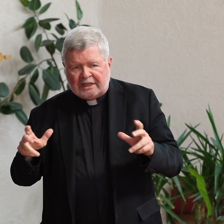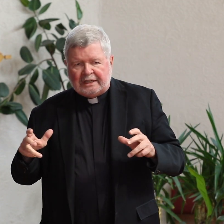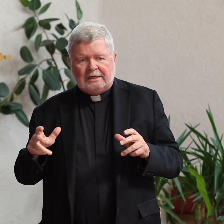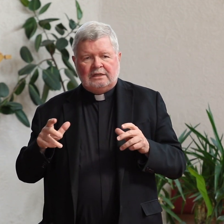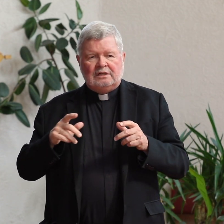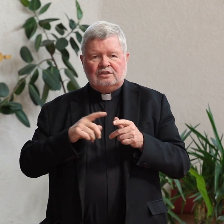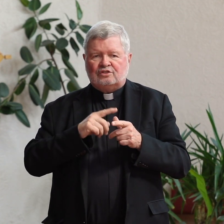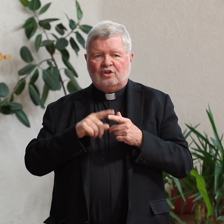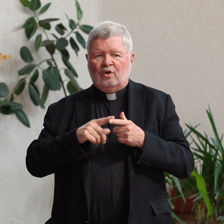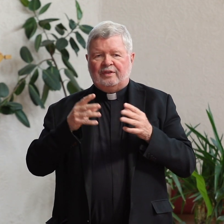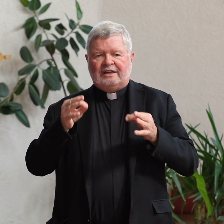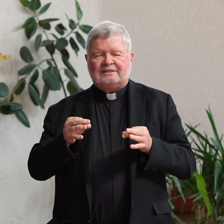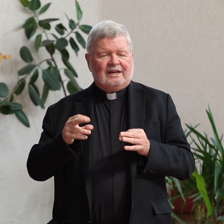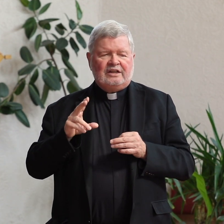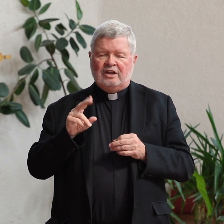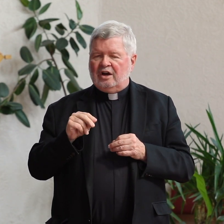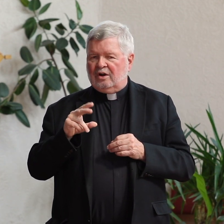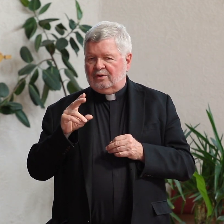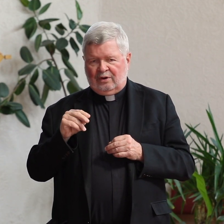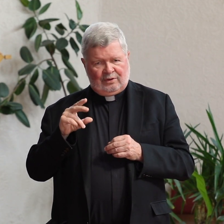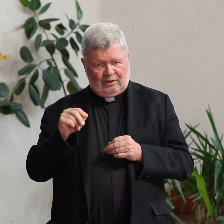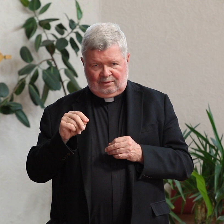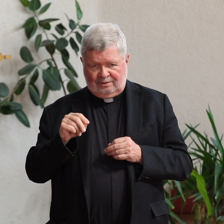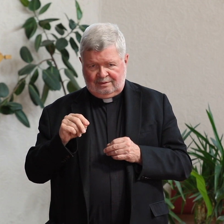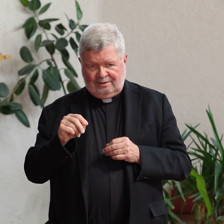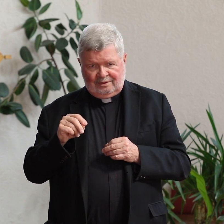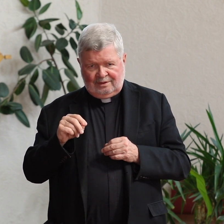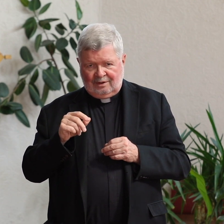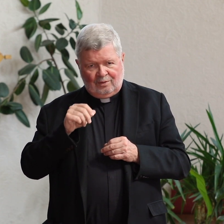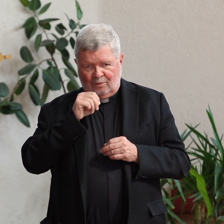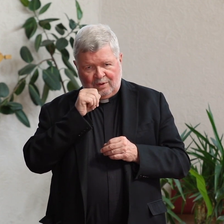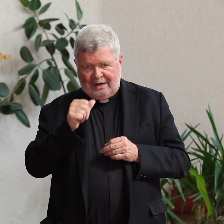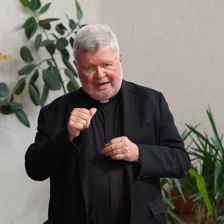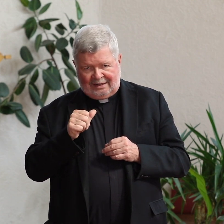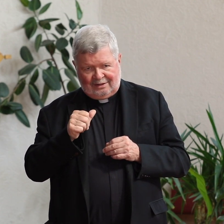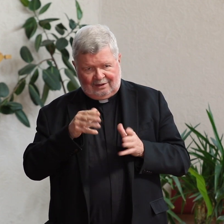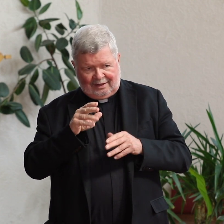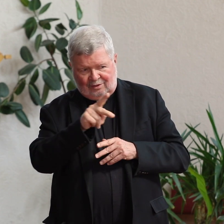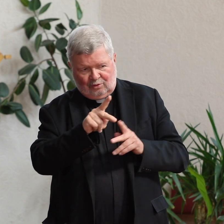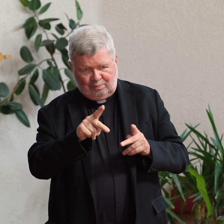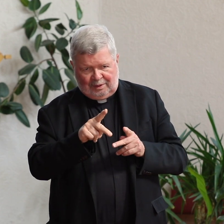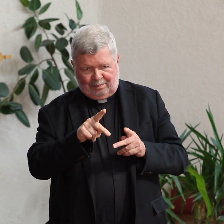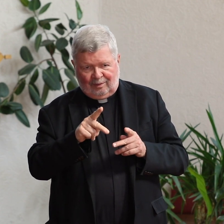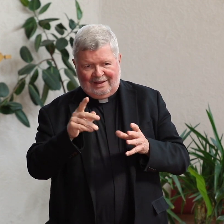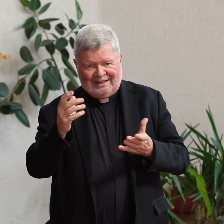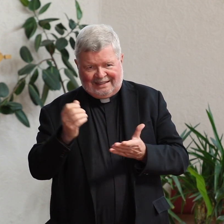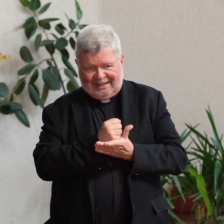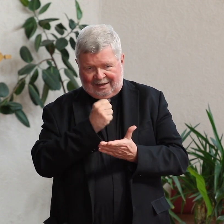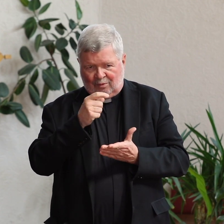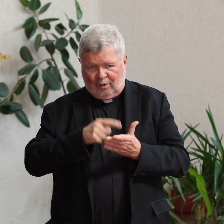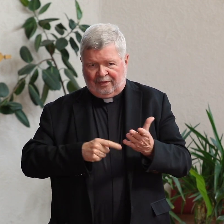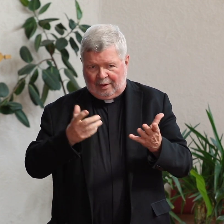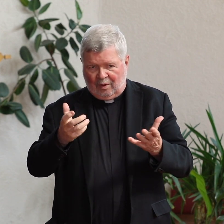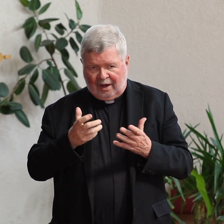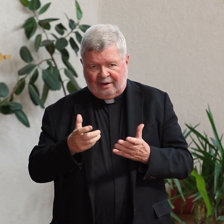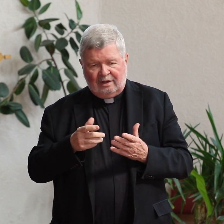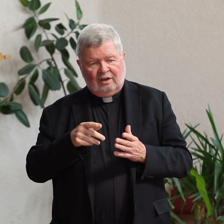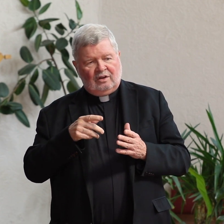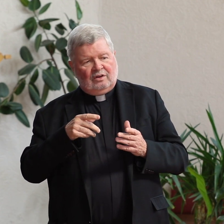greedy, so they decide, no. We're not going to let those people get what they want. So